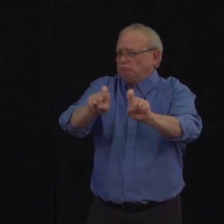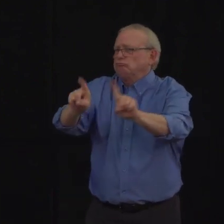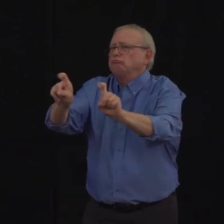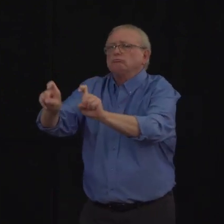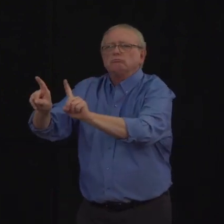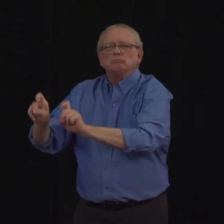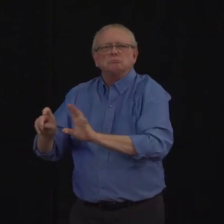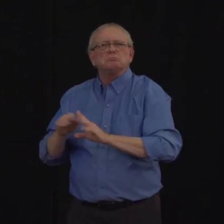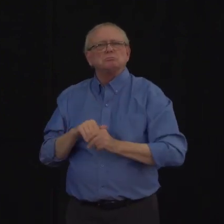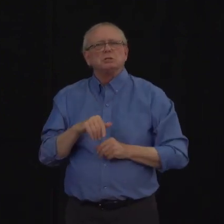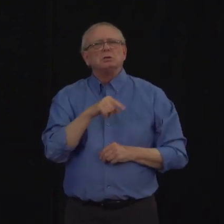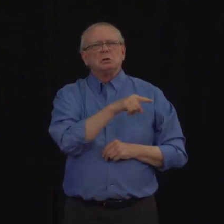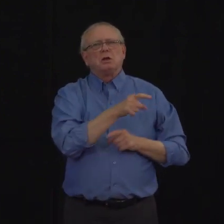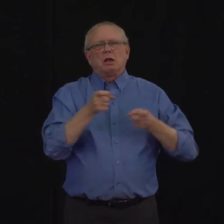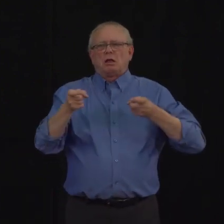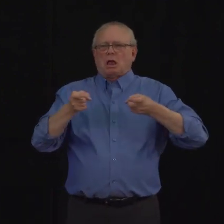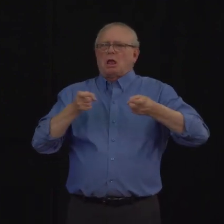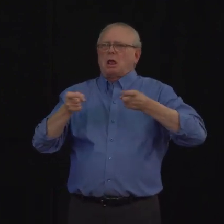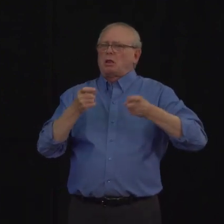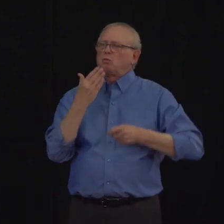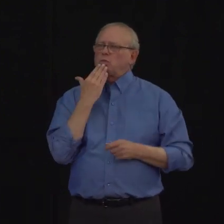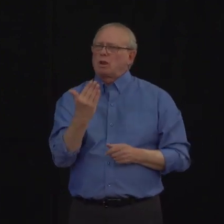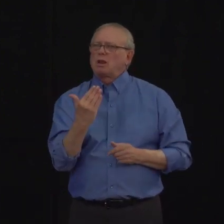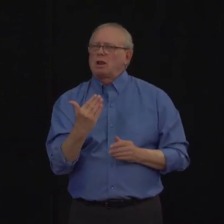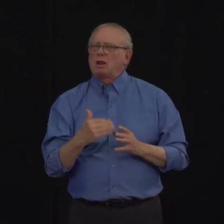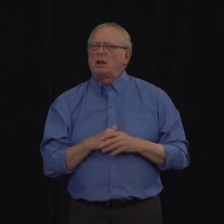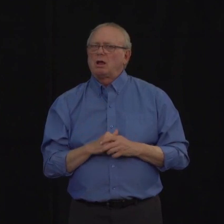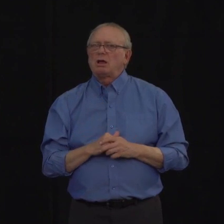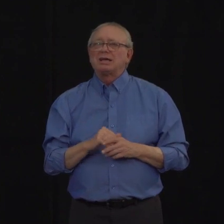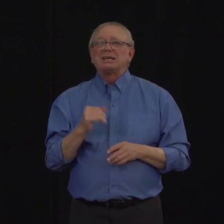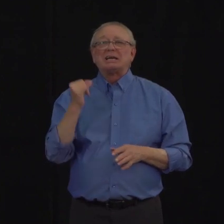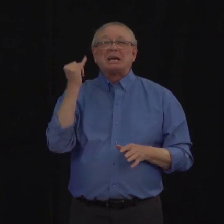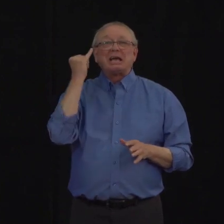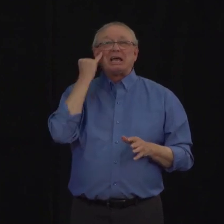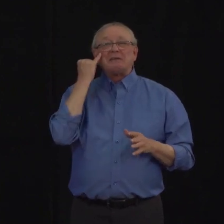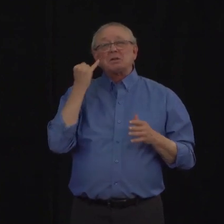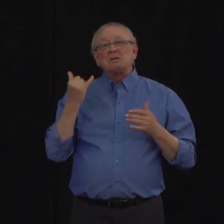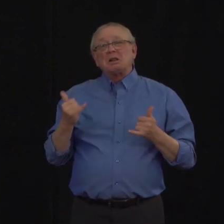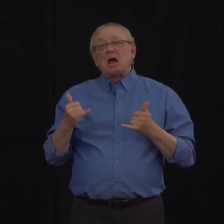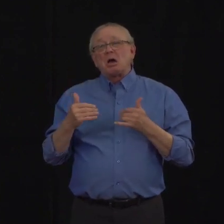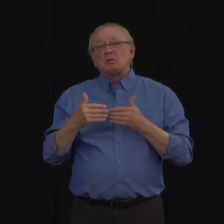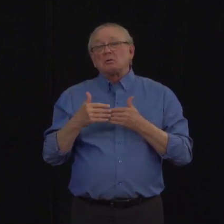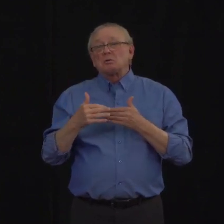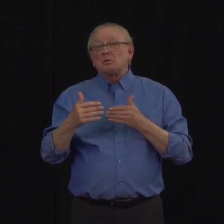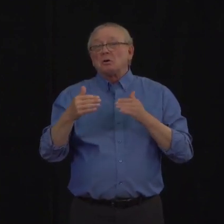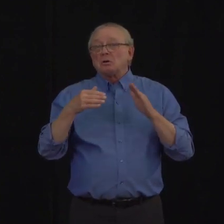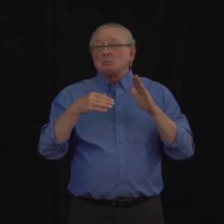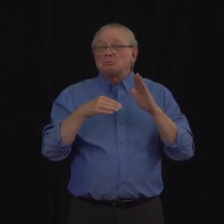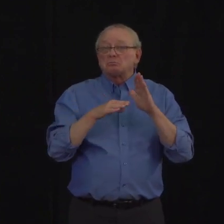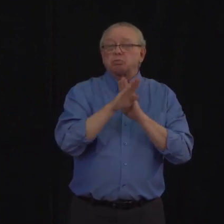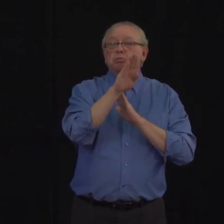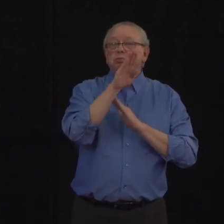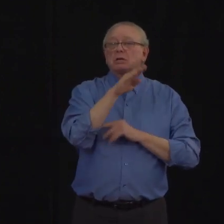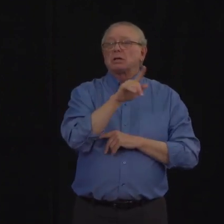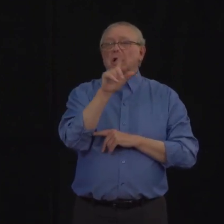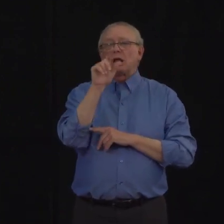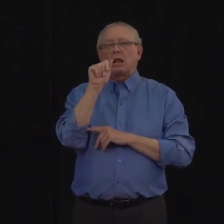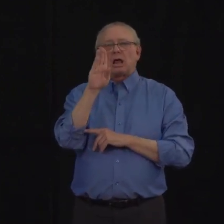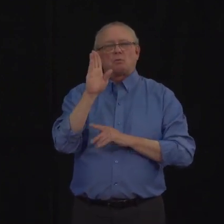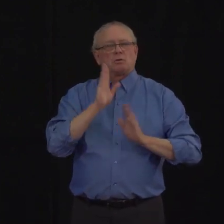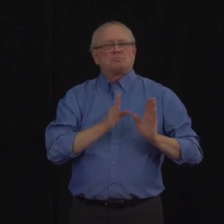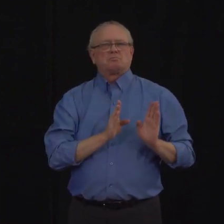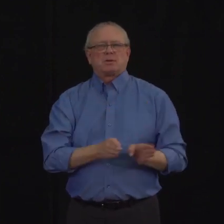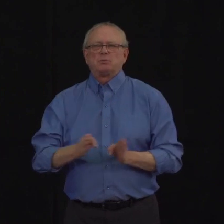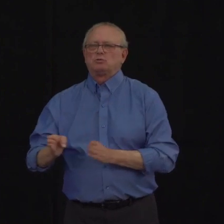create capacity should we have a surge of new cases or an outbreak in a setting with many, many people, and that's really important. So